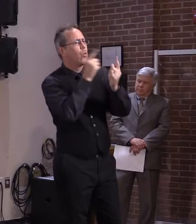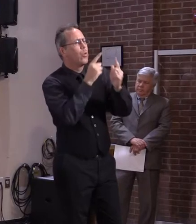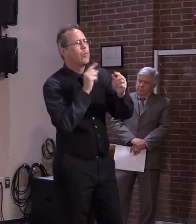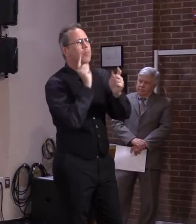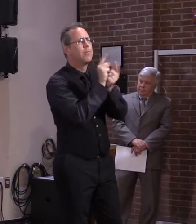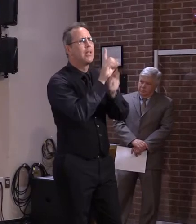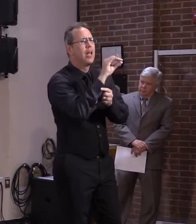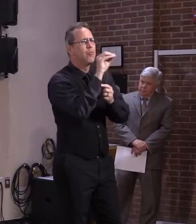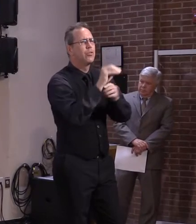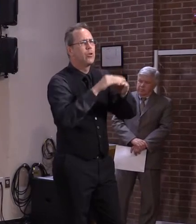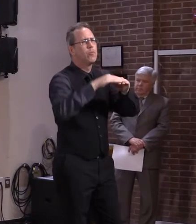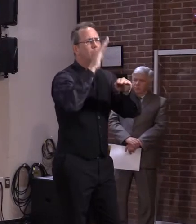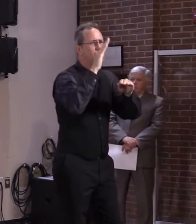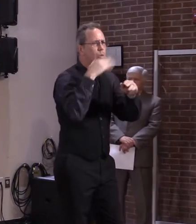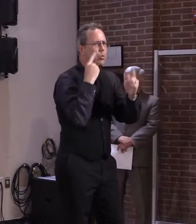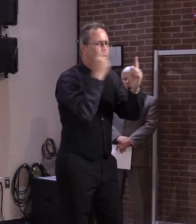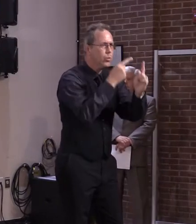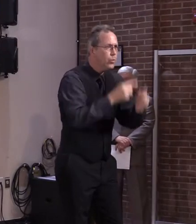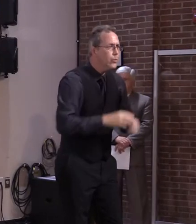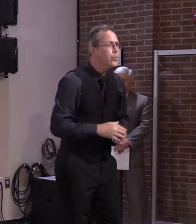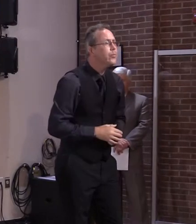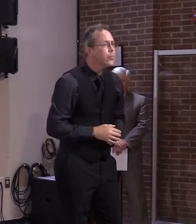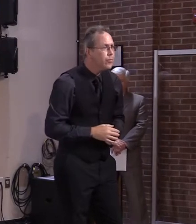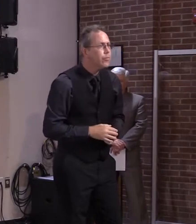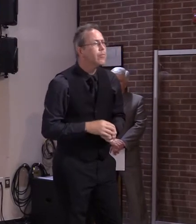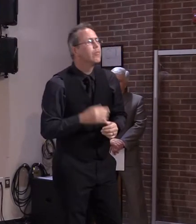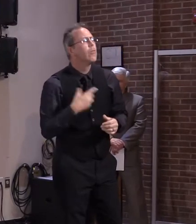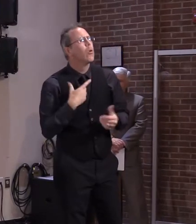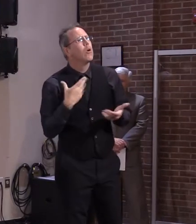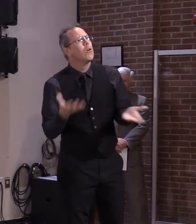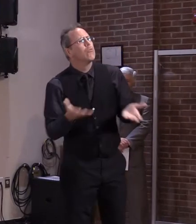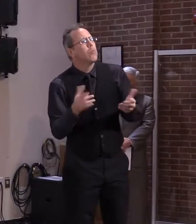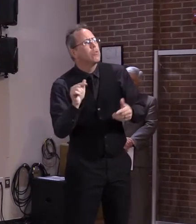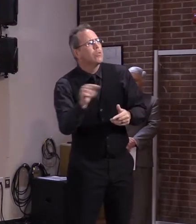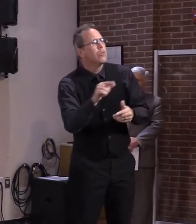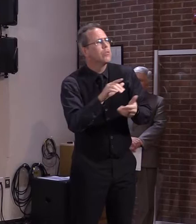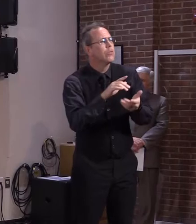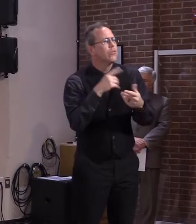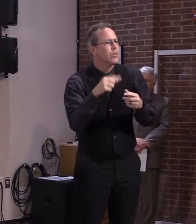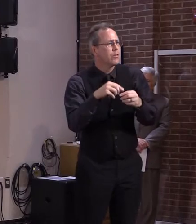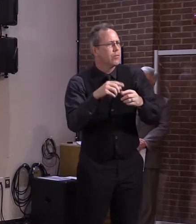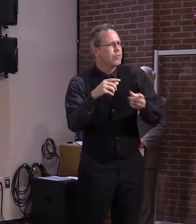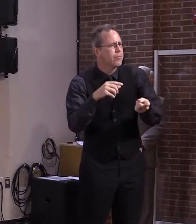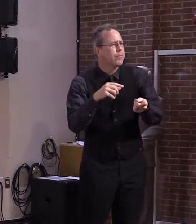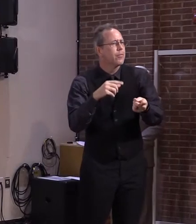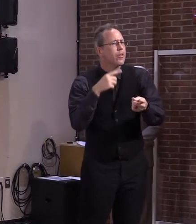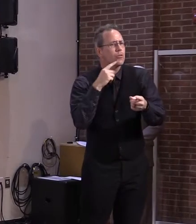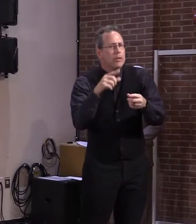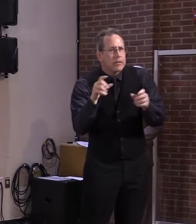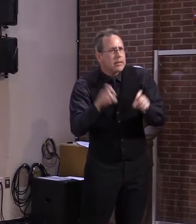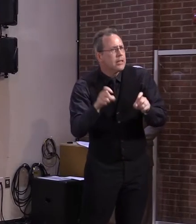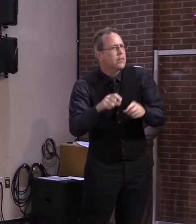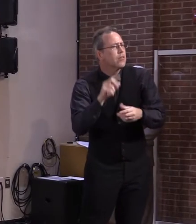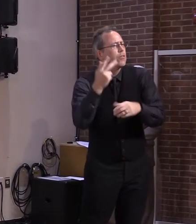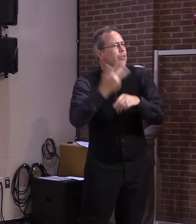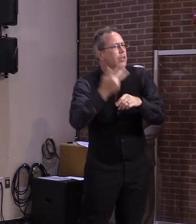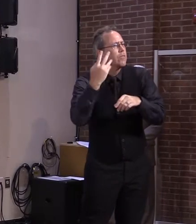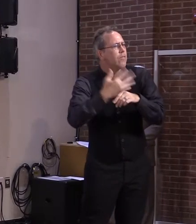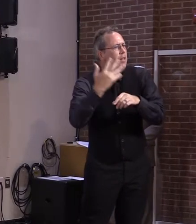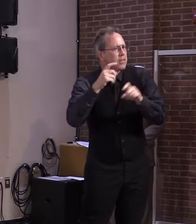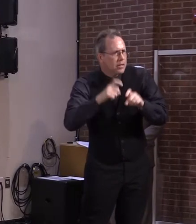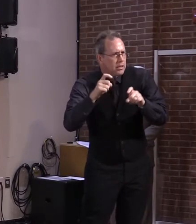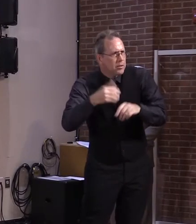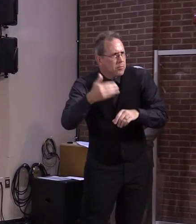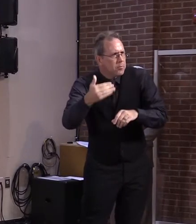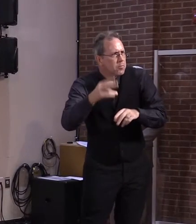or program with a recommendation to get tested within 3 to 5 days of the potential exposure. This will largely impact high schools,